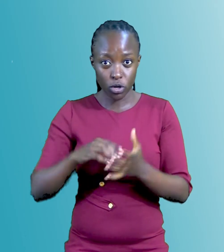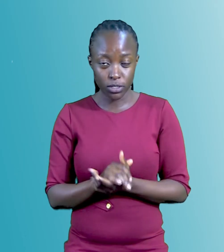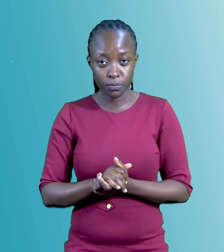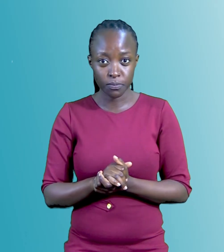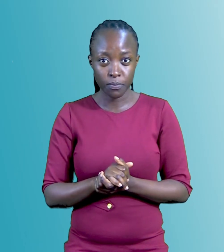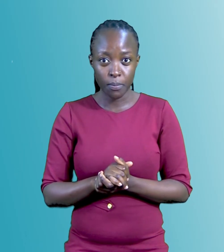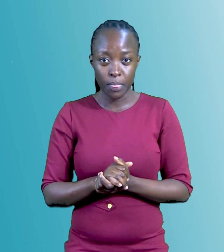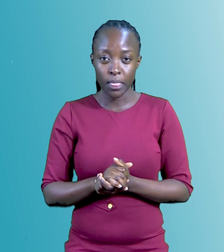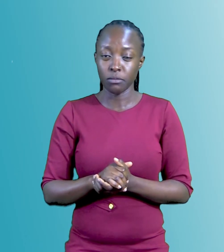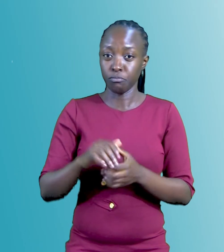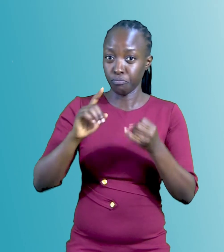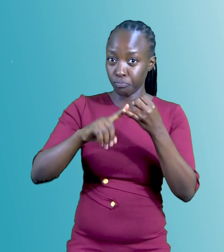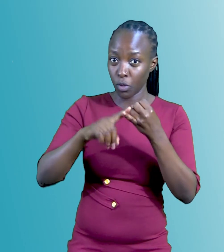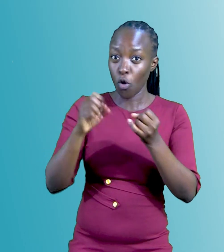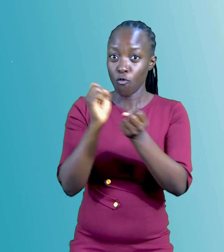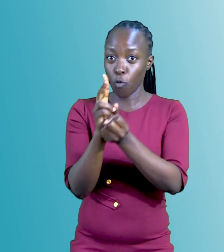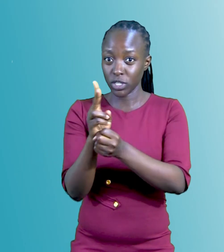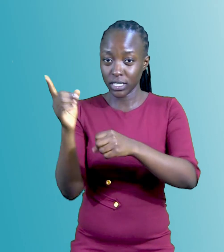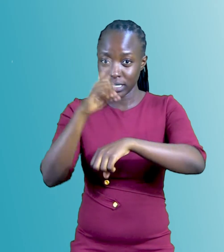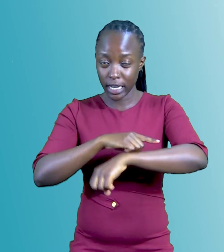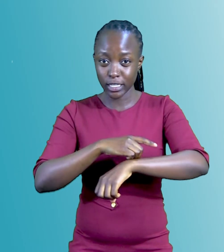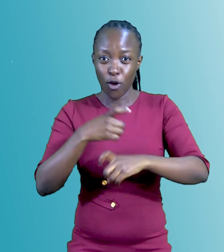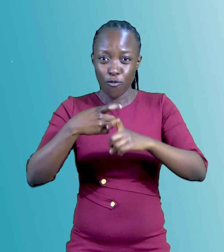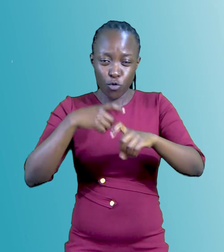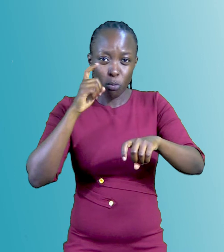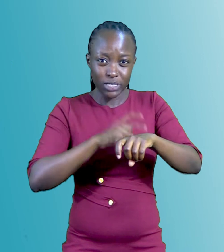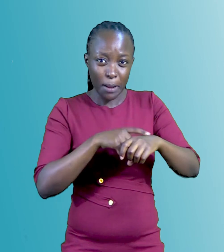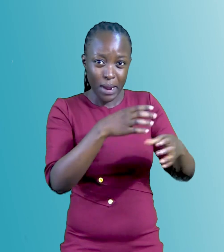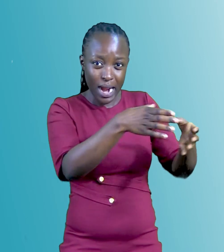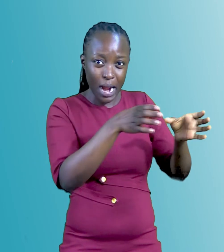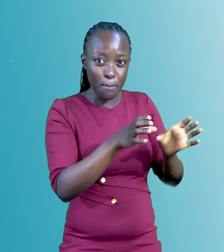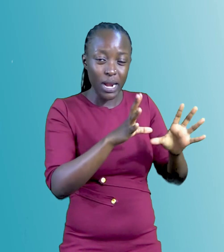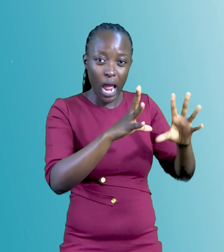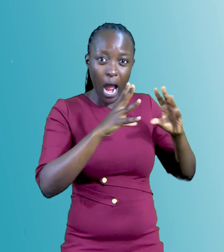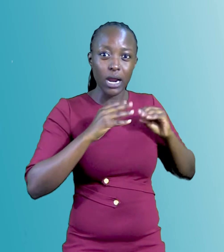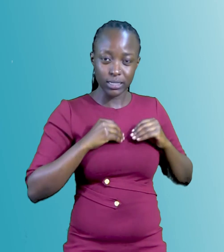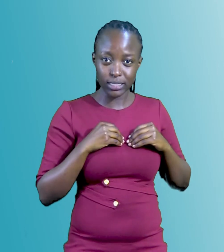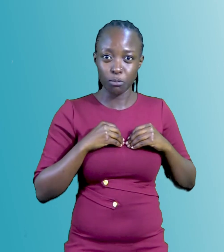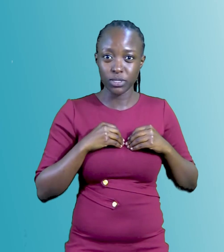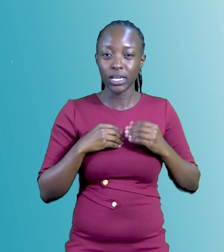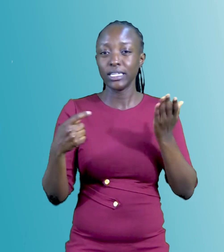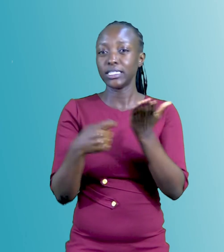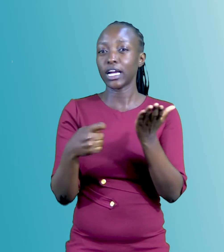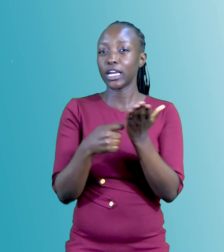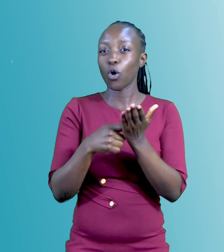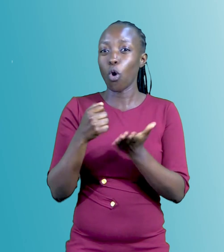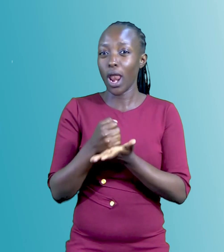A. 14 days from the receipt of request for technical assistance under result-based financing to signing of